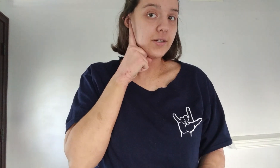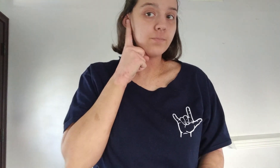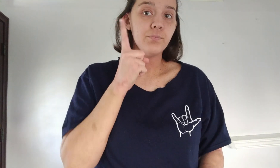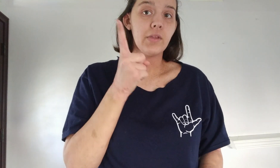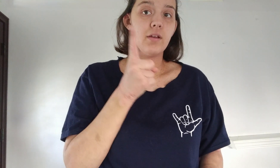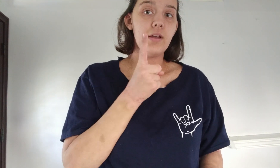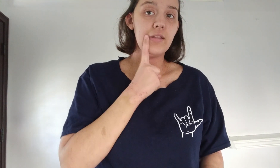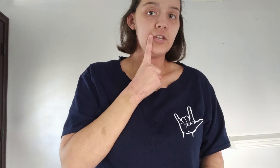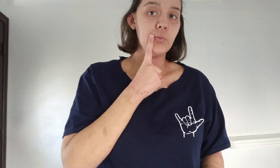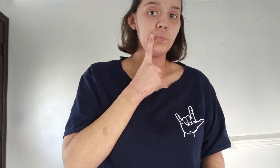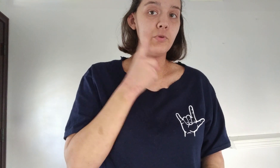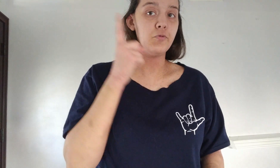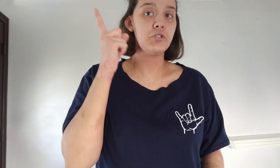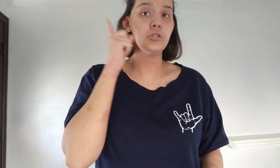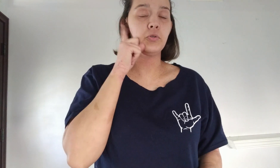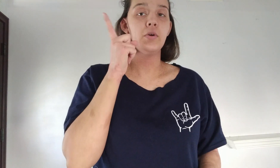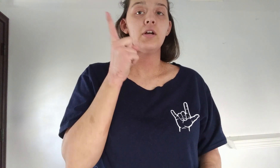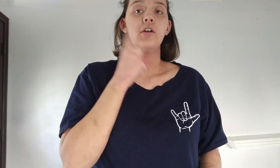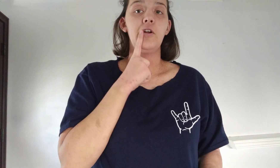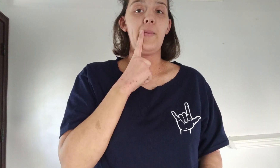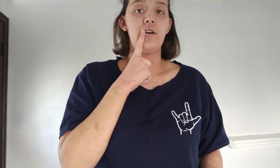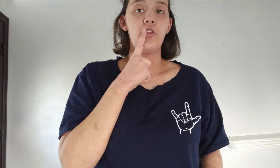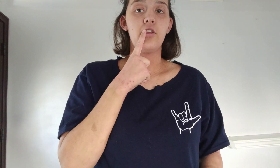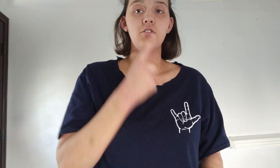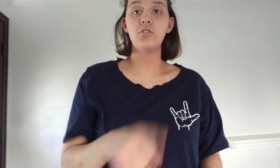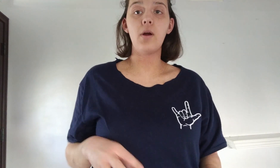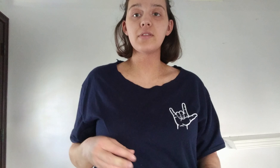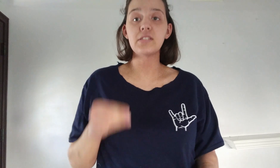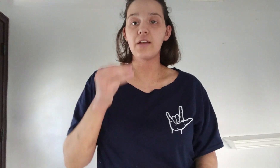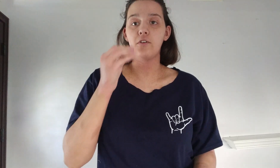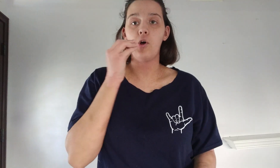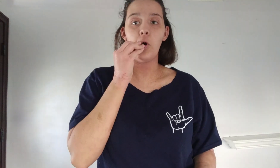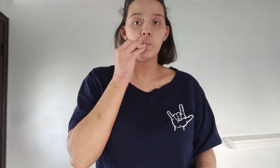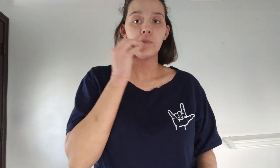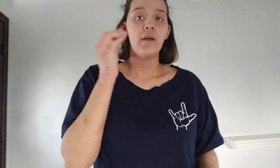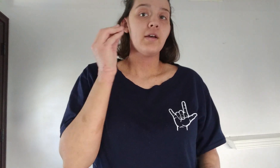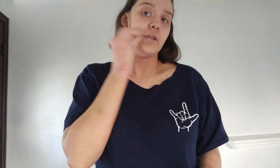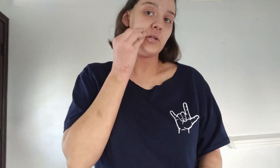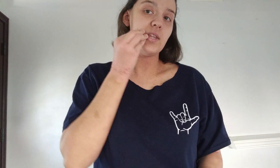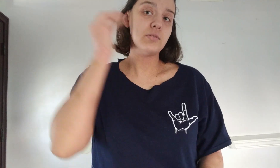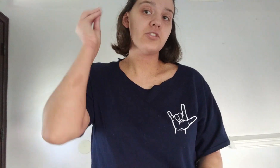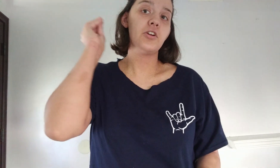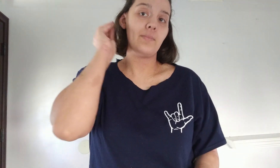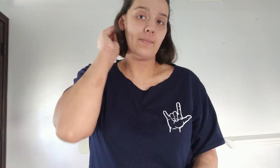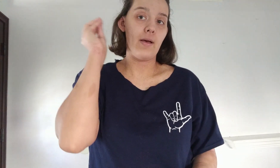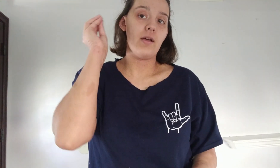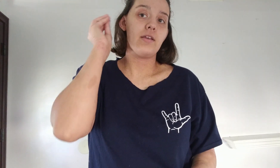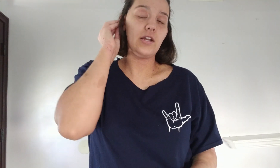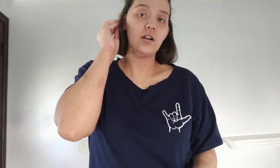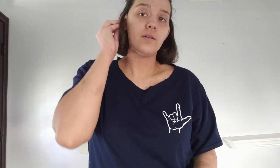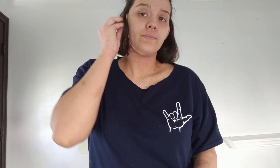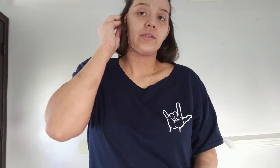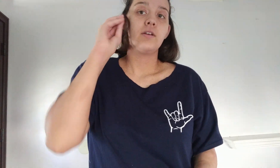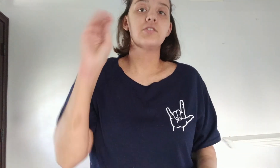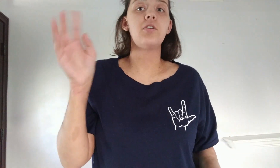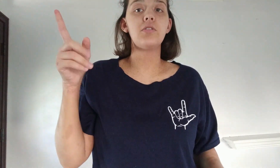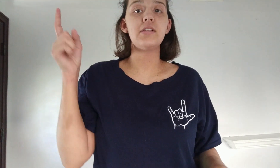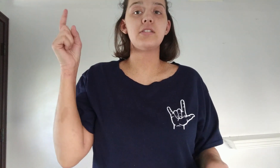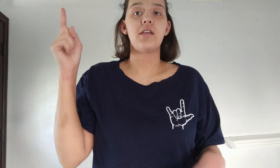ear, and then you move to your mouth. So do you remember the sign for home? Your lips to your ear. So this